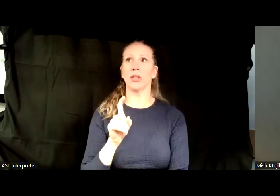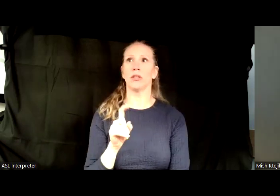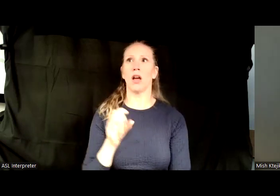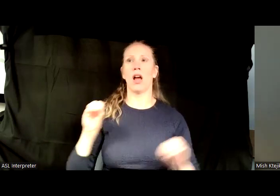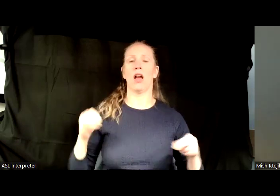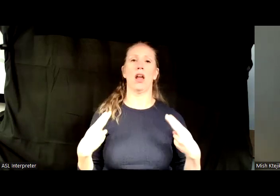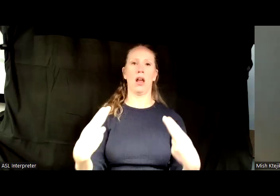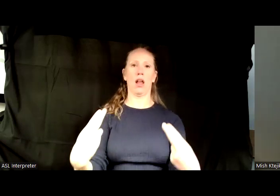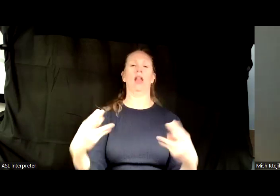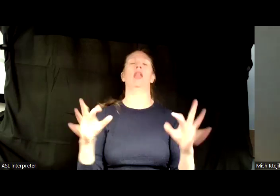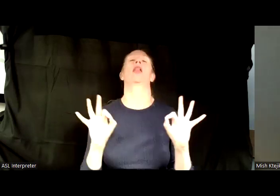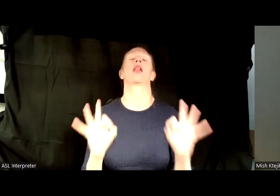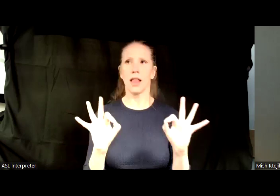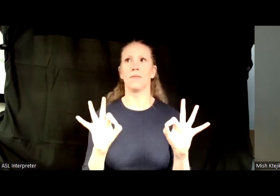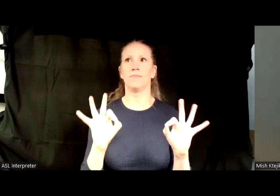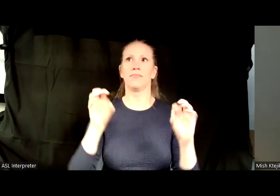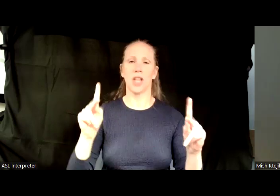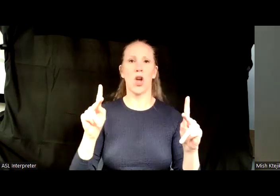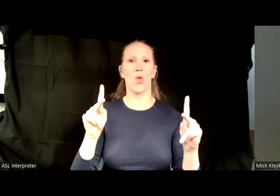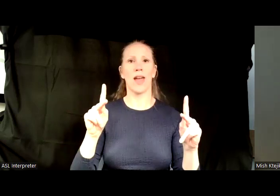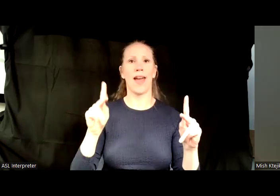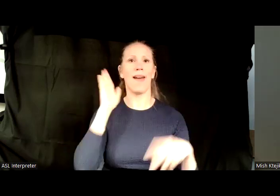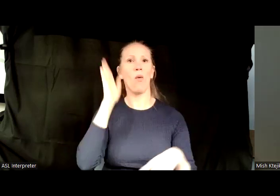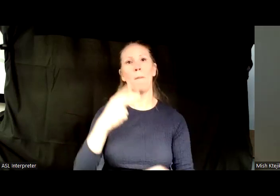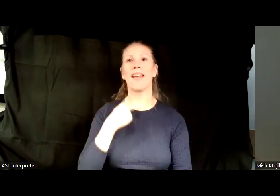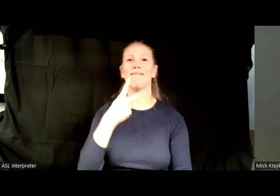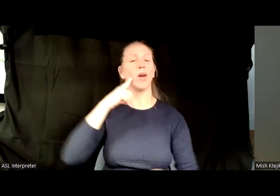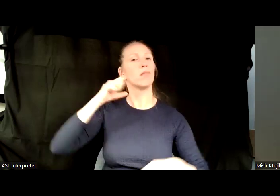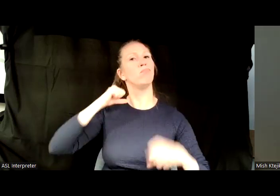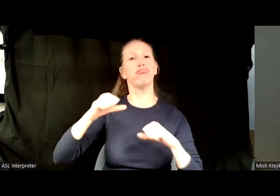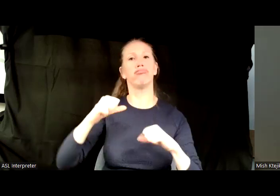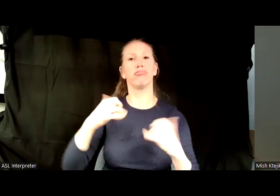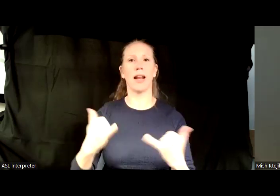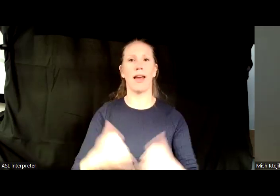Oh, okay. A loud day.